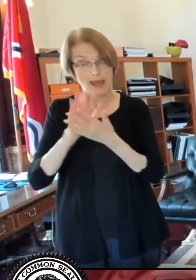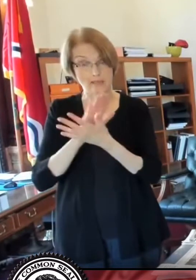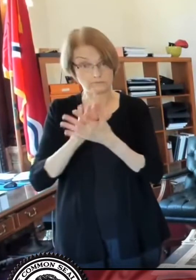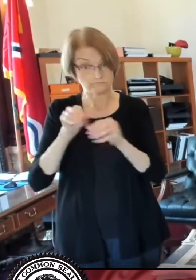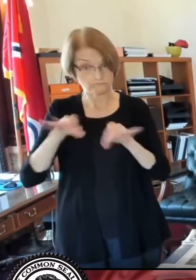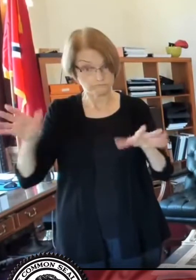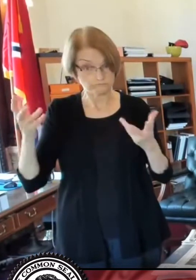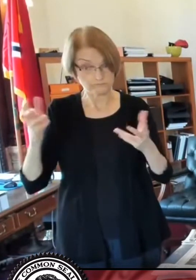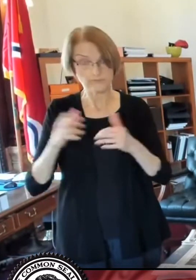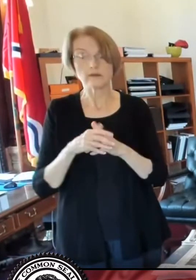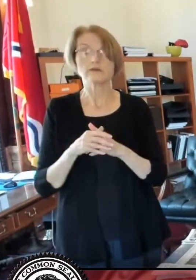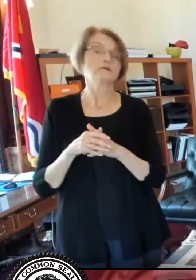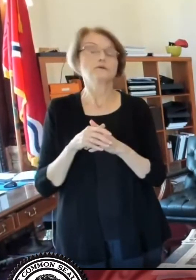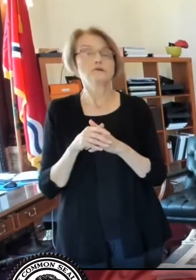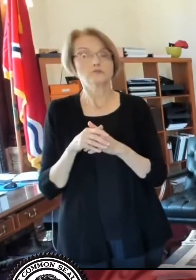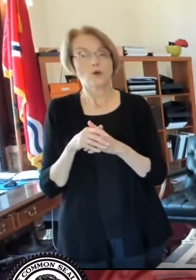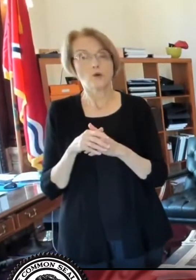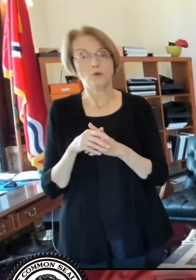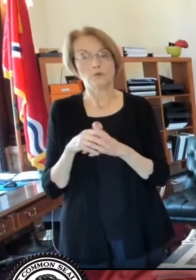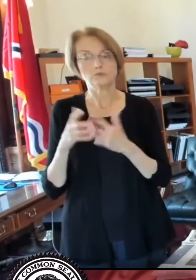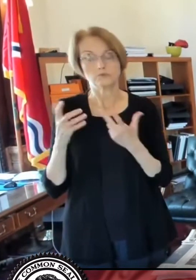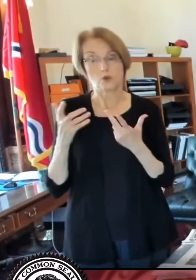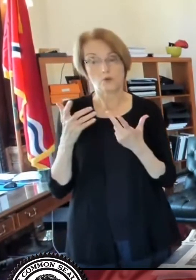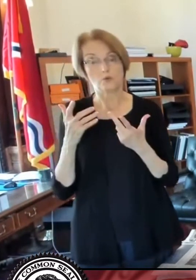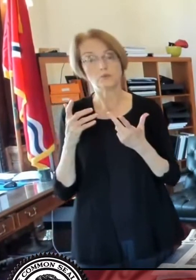of their ballot or for a family member?